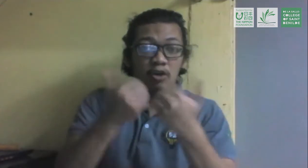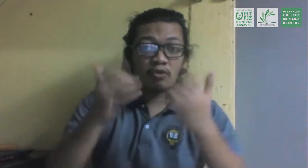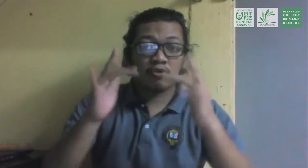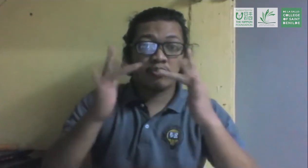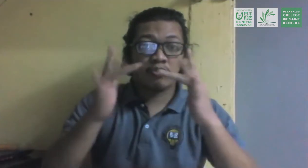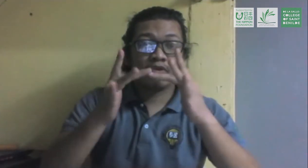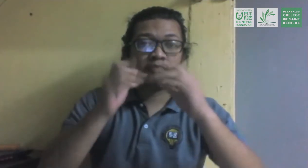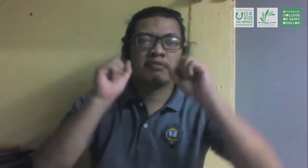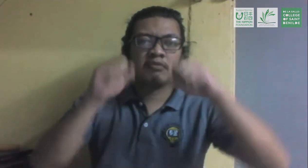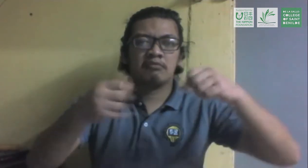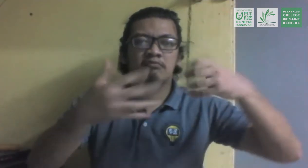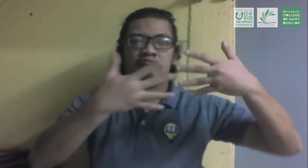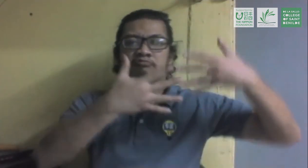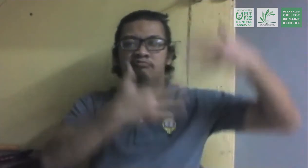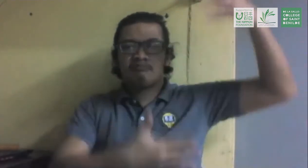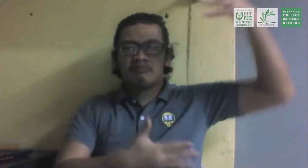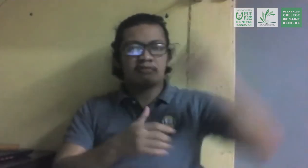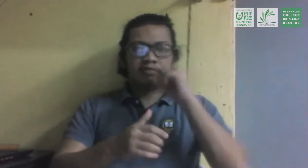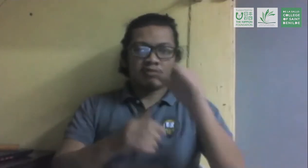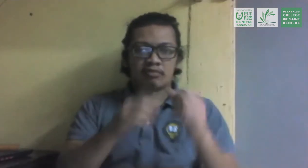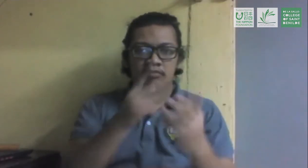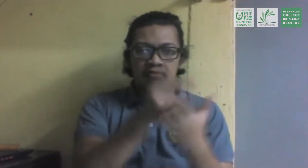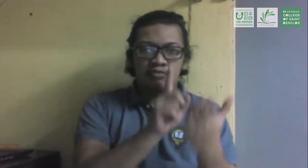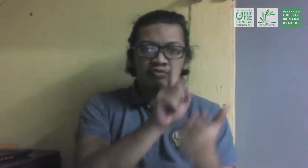So this is related to Jasmine.